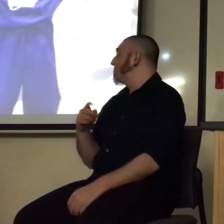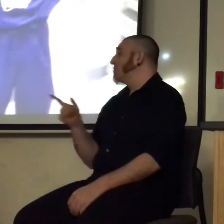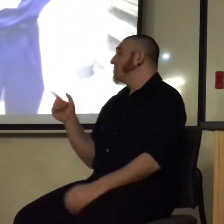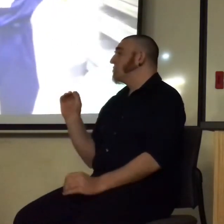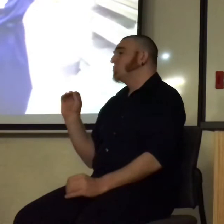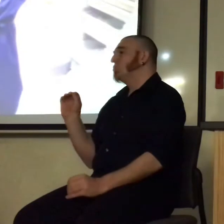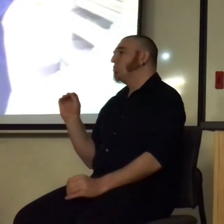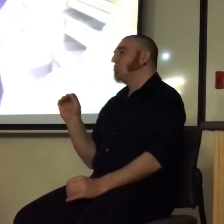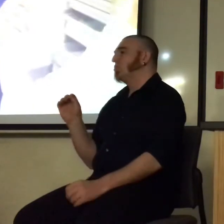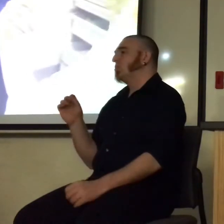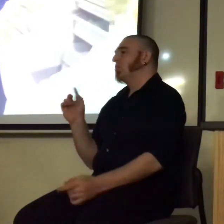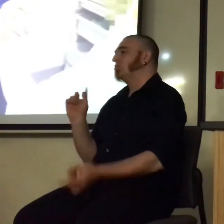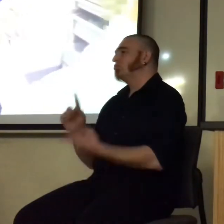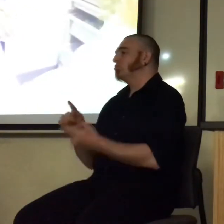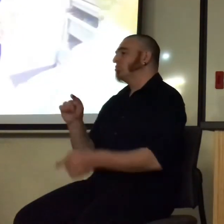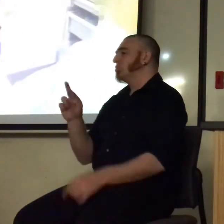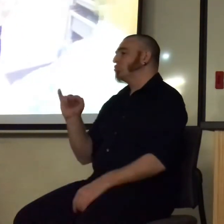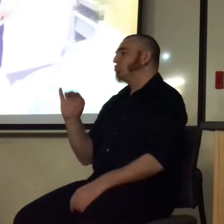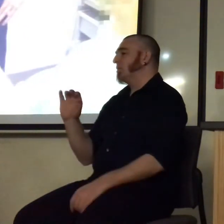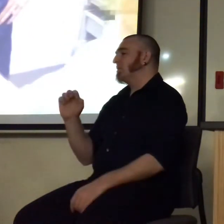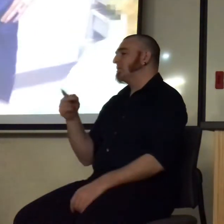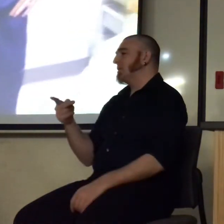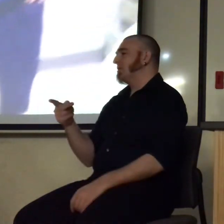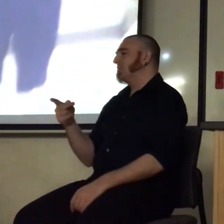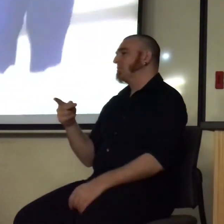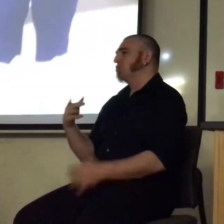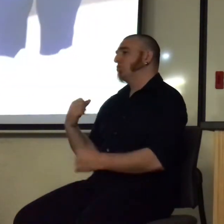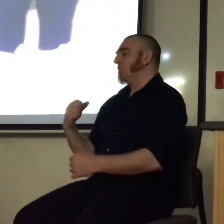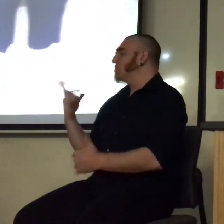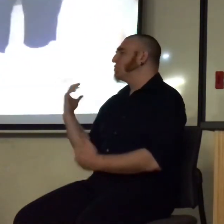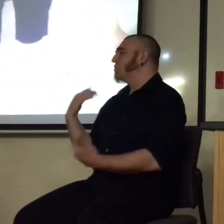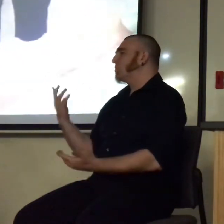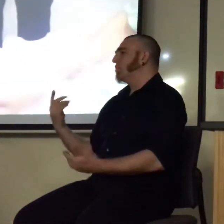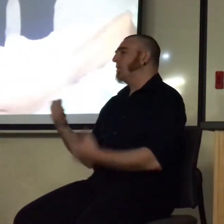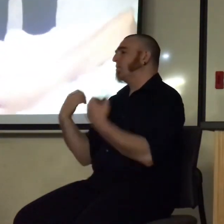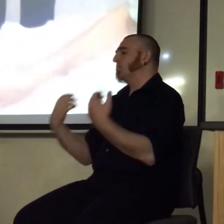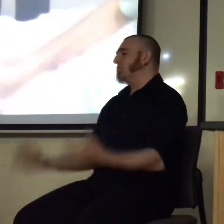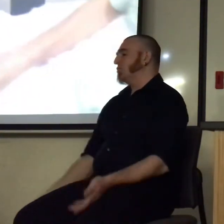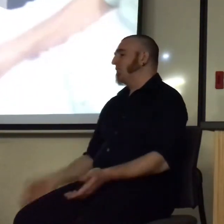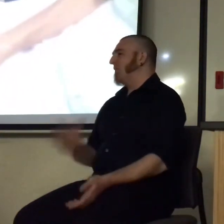nerve is it then that on the wrist? Go ahead and put your hand back down.